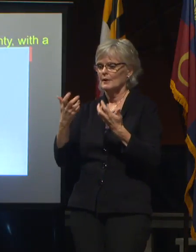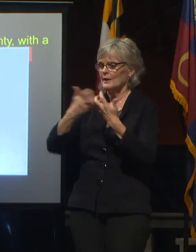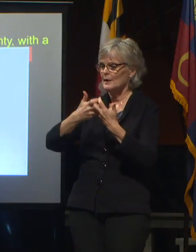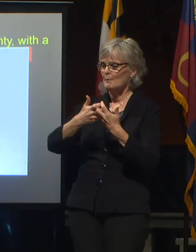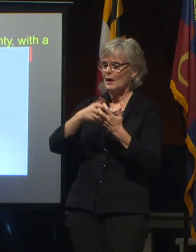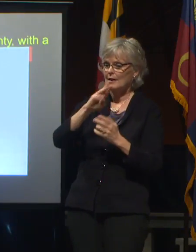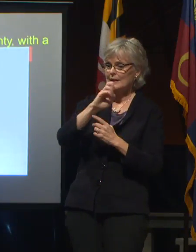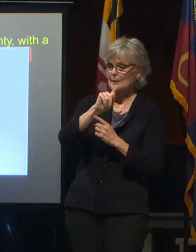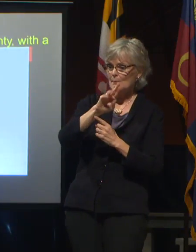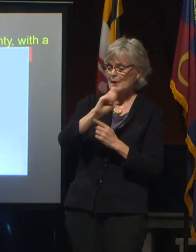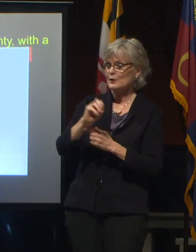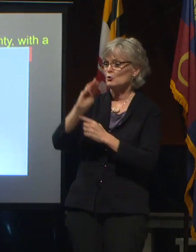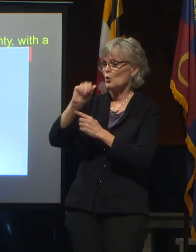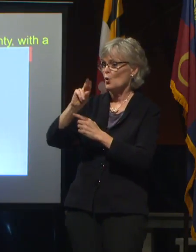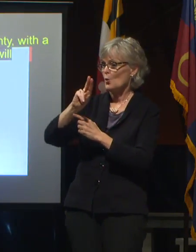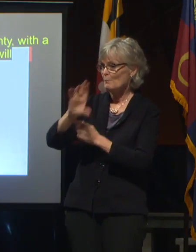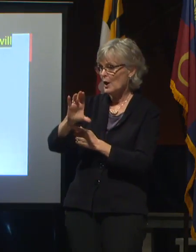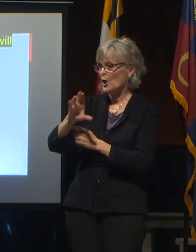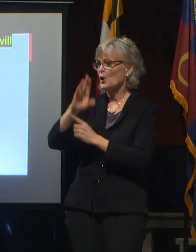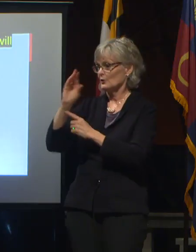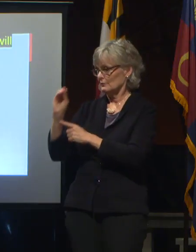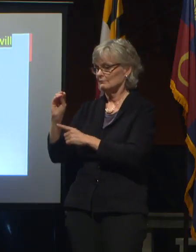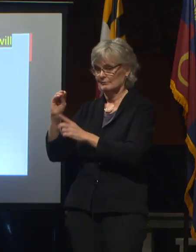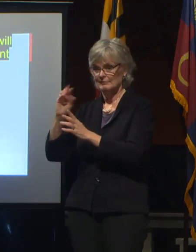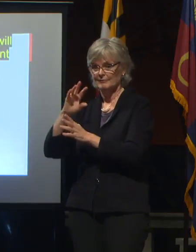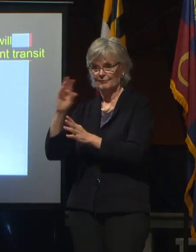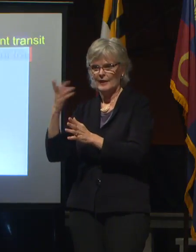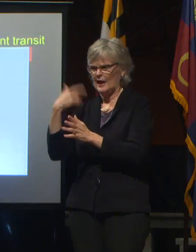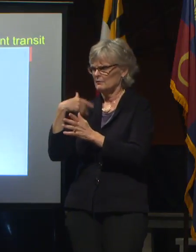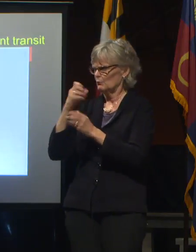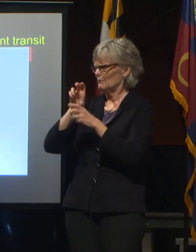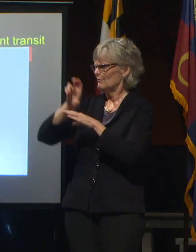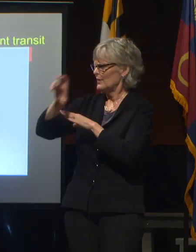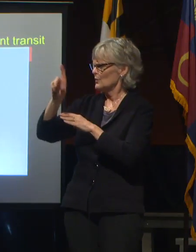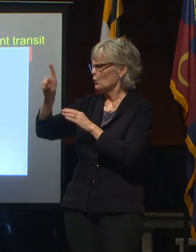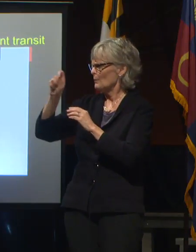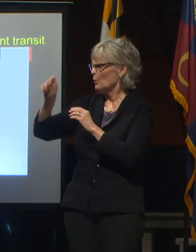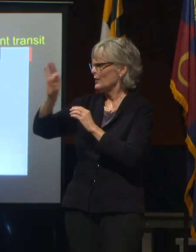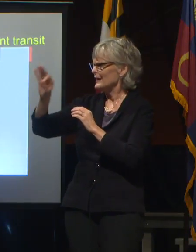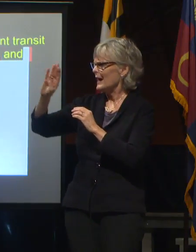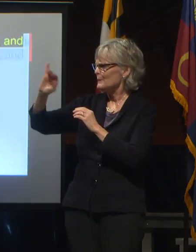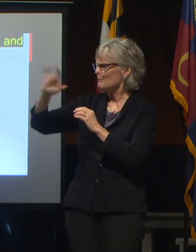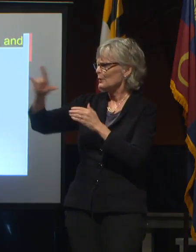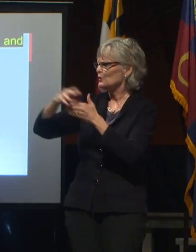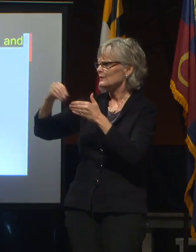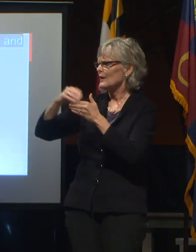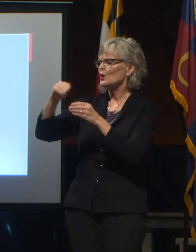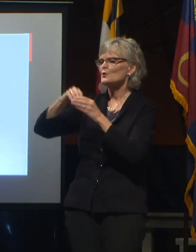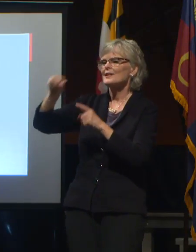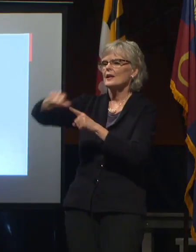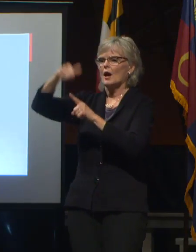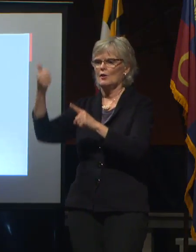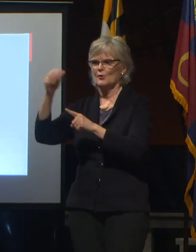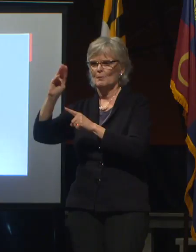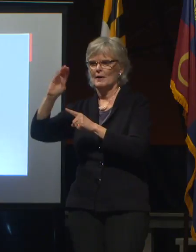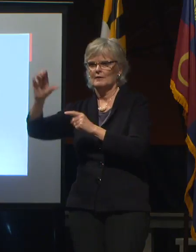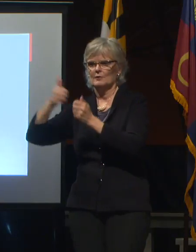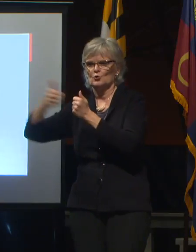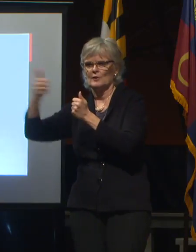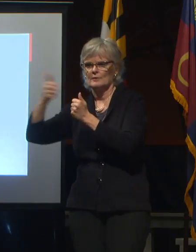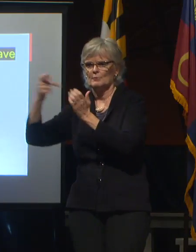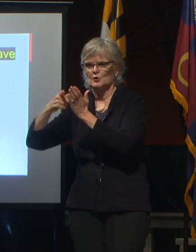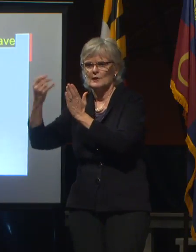In addition to the Purple Line, we've also invested another $1.9 billion in other Montgomery County